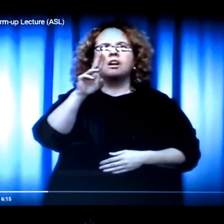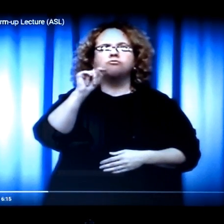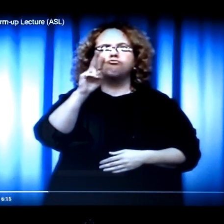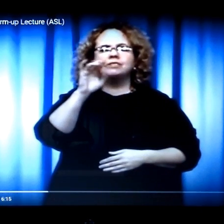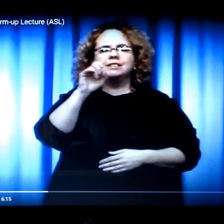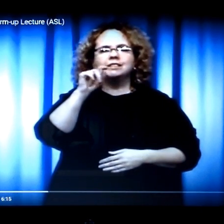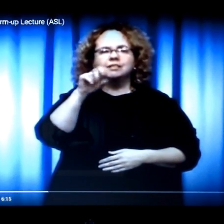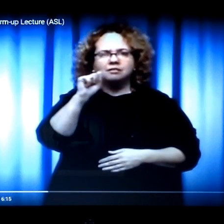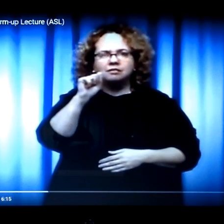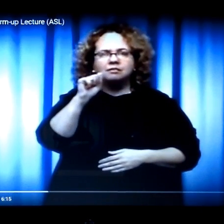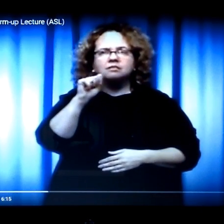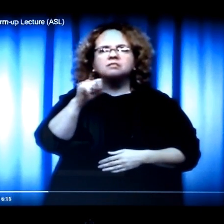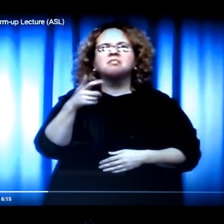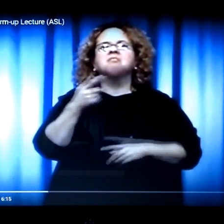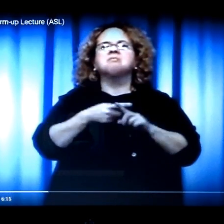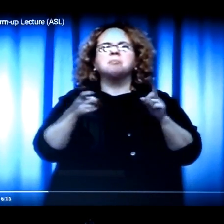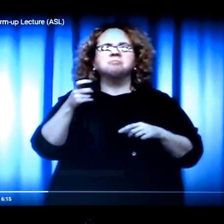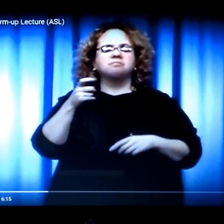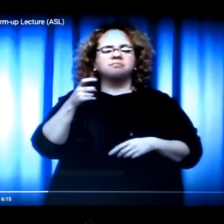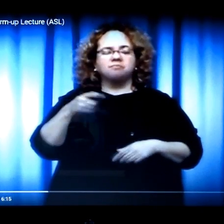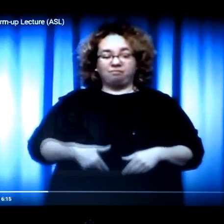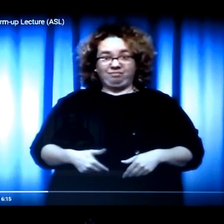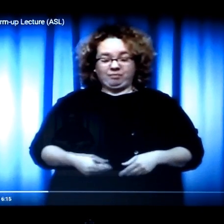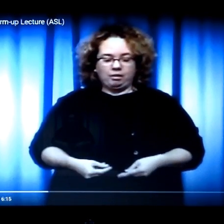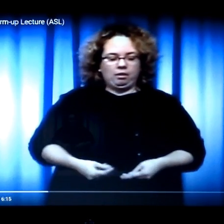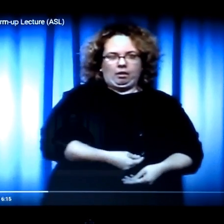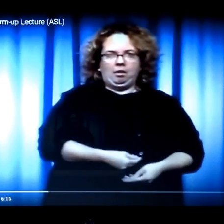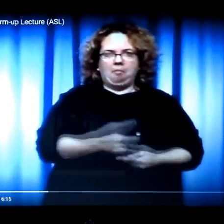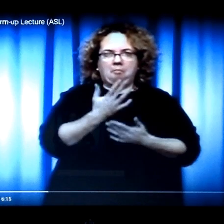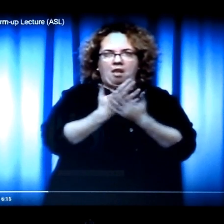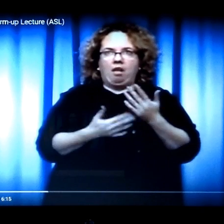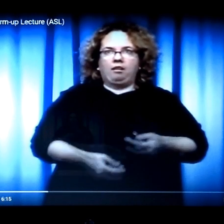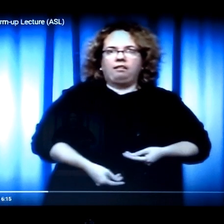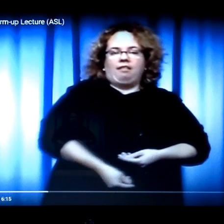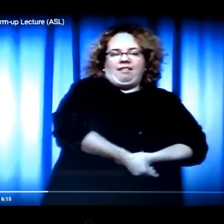and the digestive system starts. Then it enters our stomach,